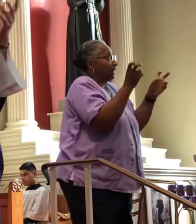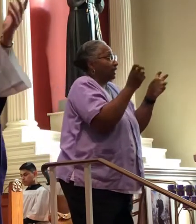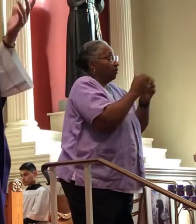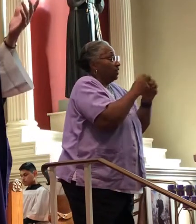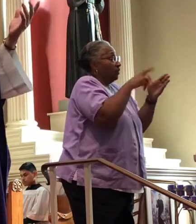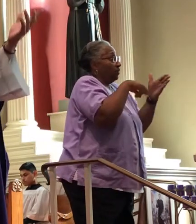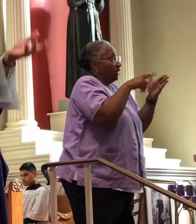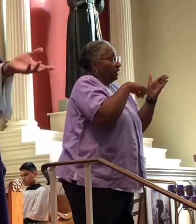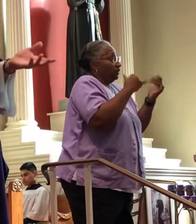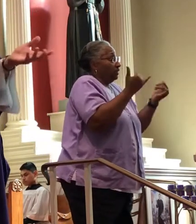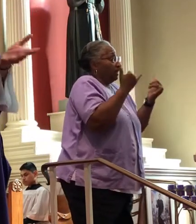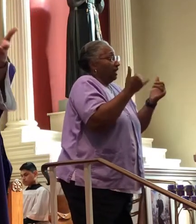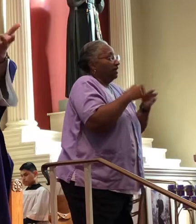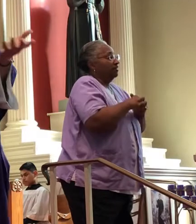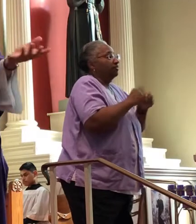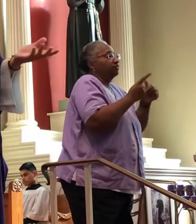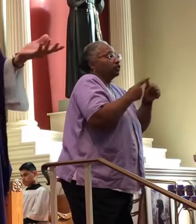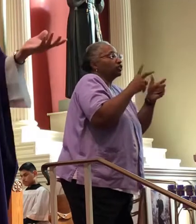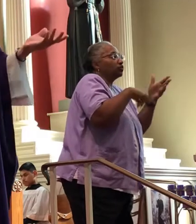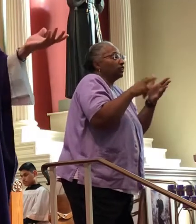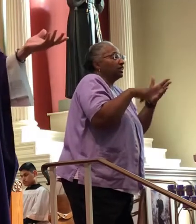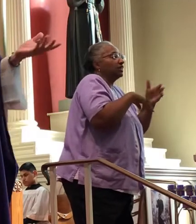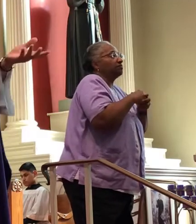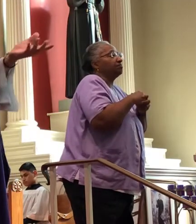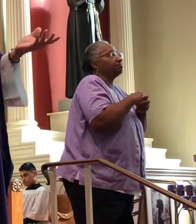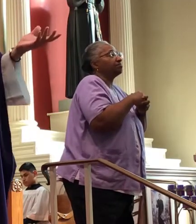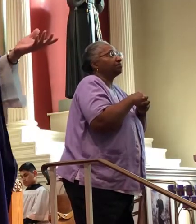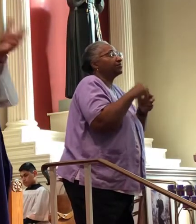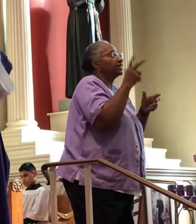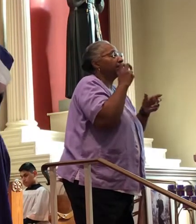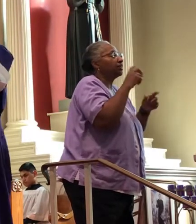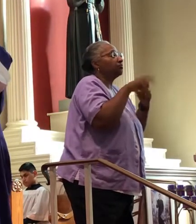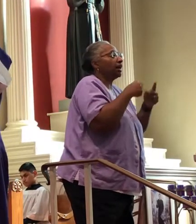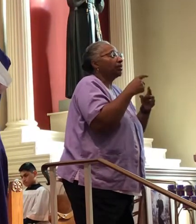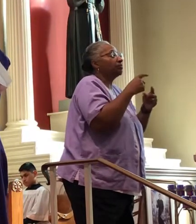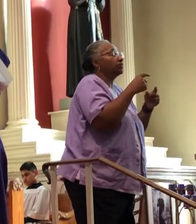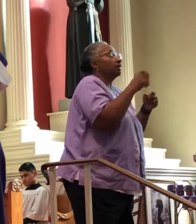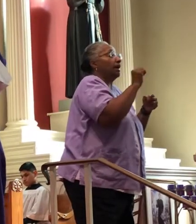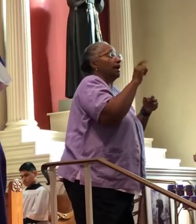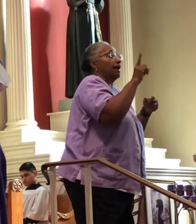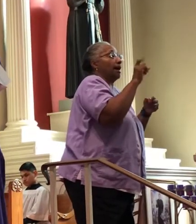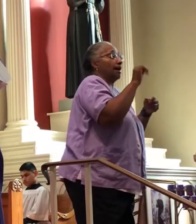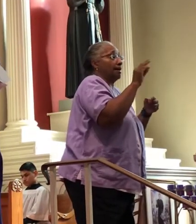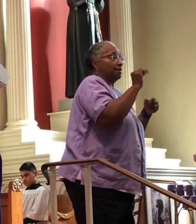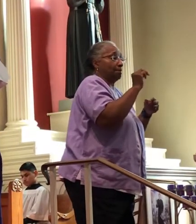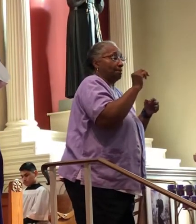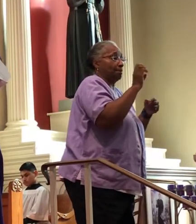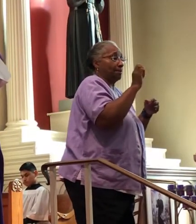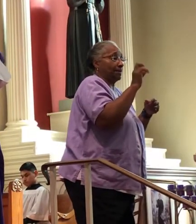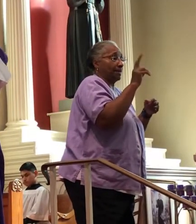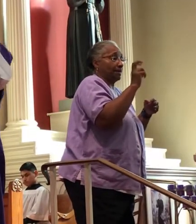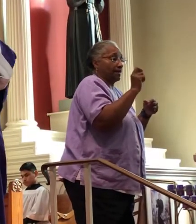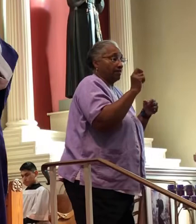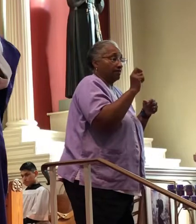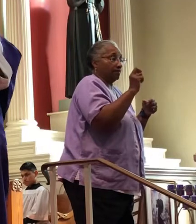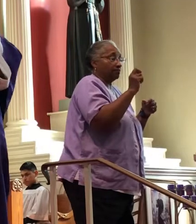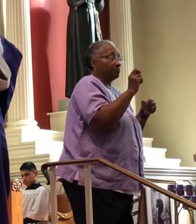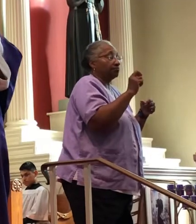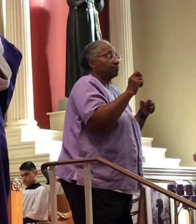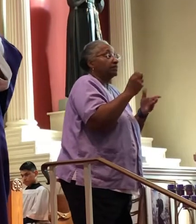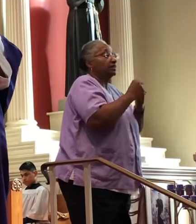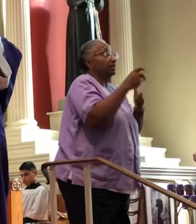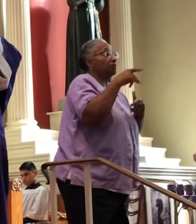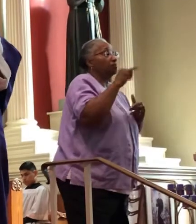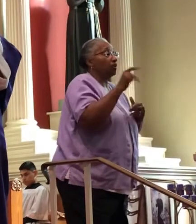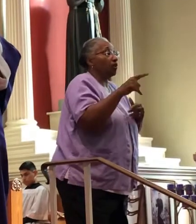readings. I mean, after all, the first reading we hear about the first sin, Adam and Eve. St. Paul is actually referring to Adam as